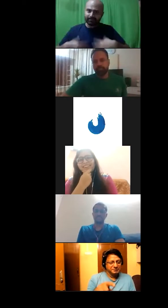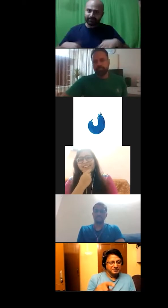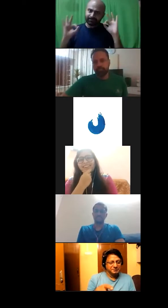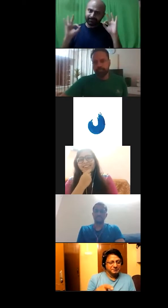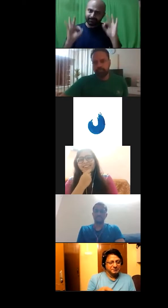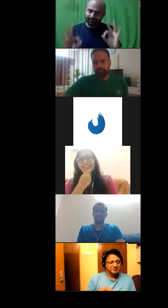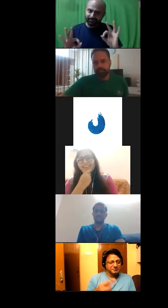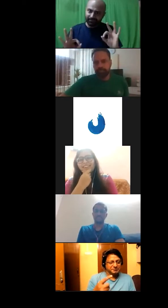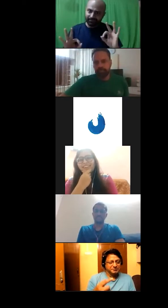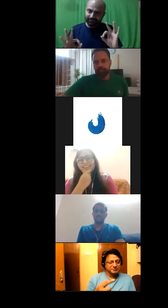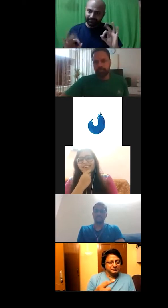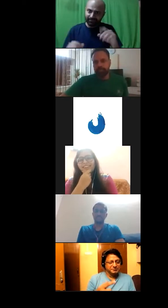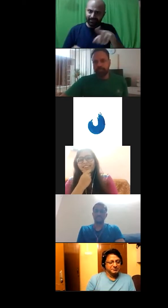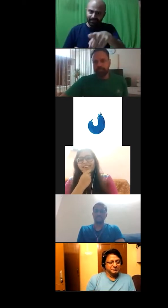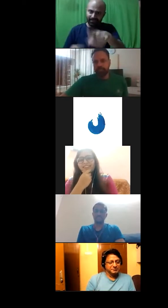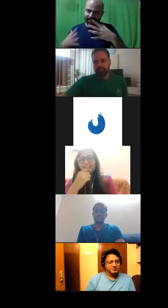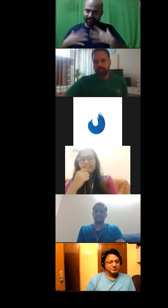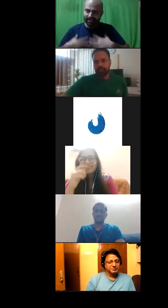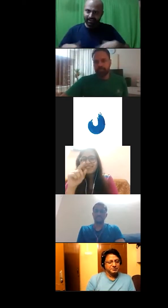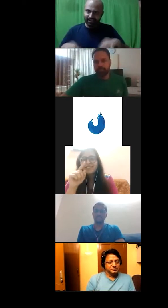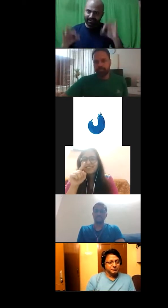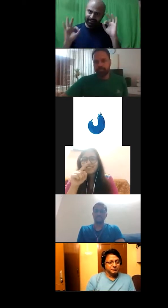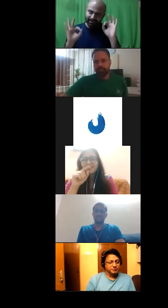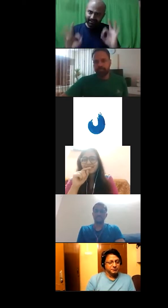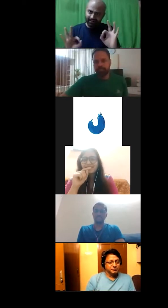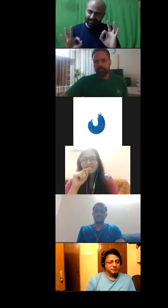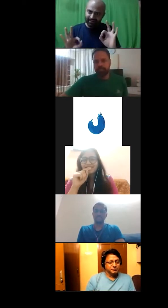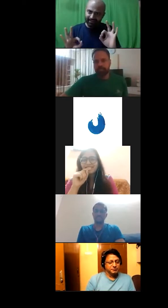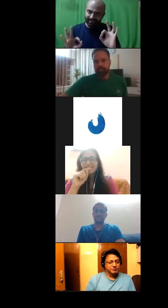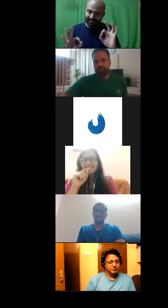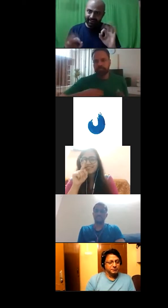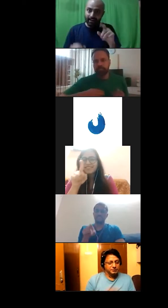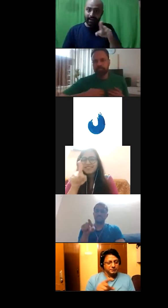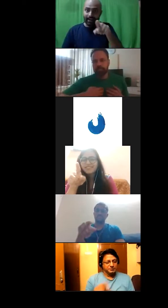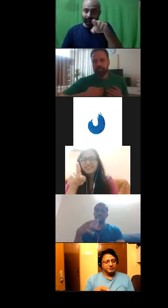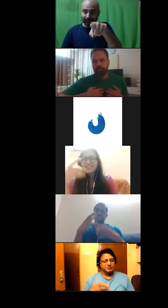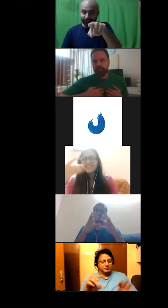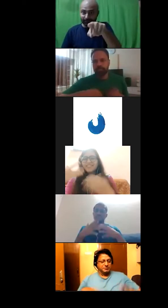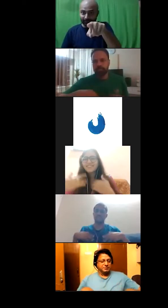This. Okay. How are you? How are you?